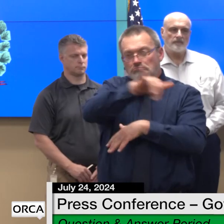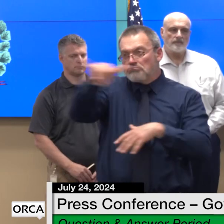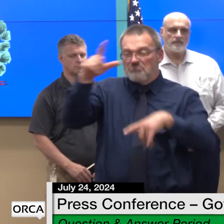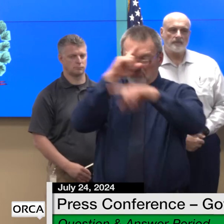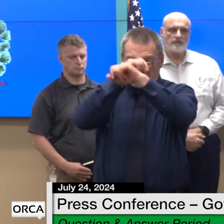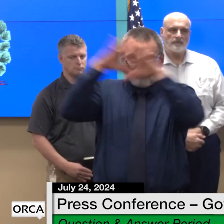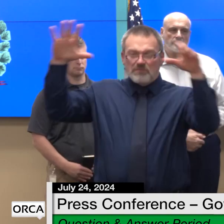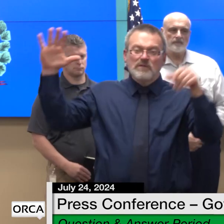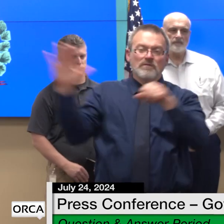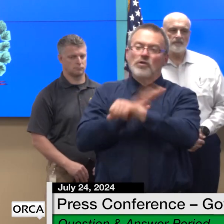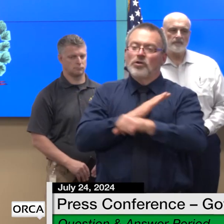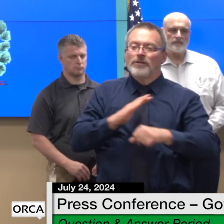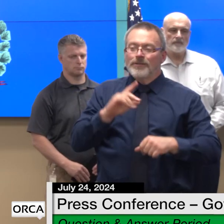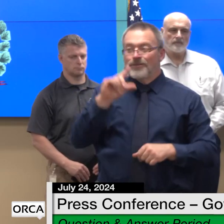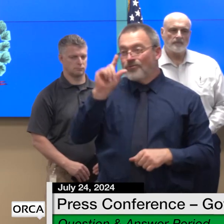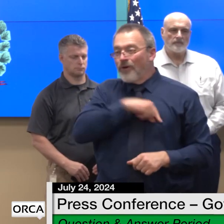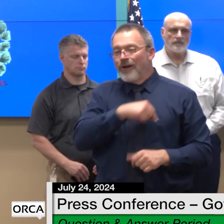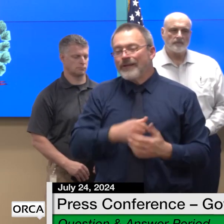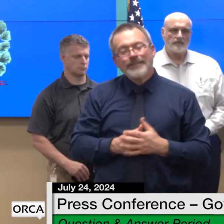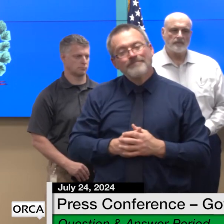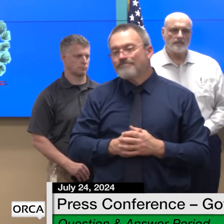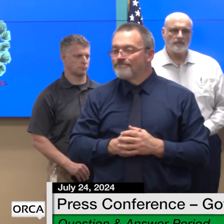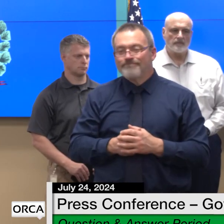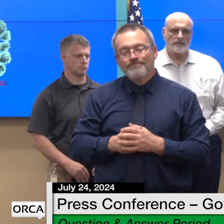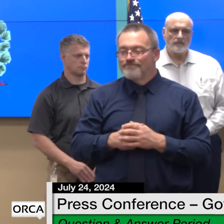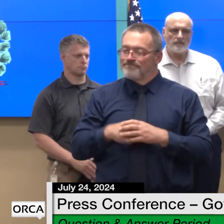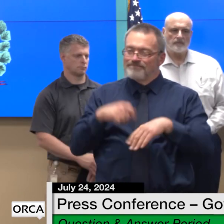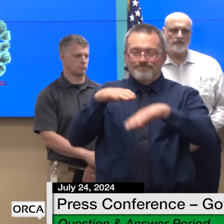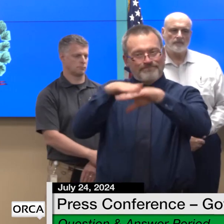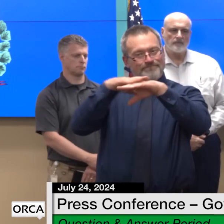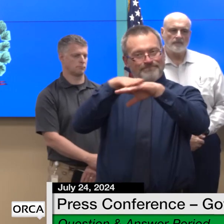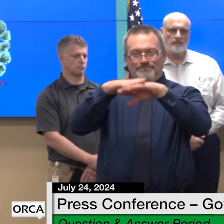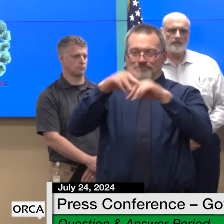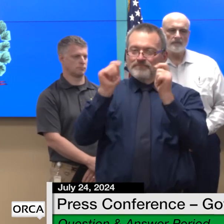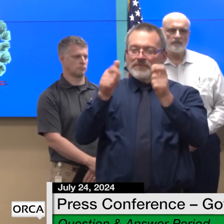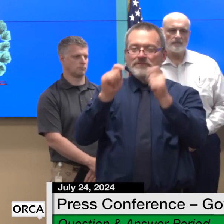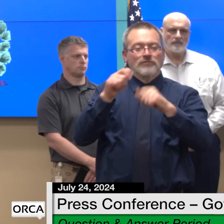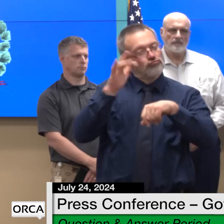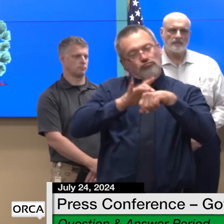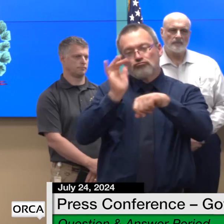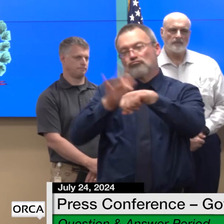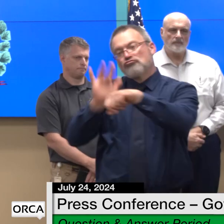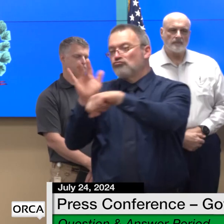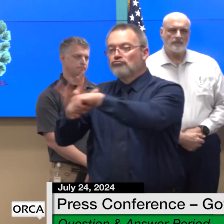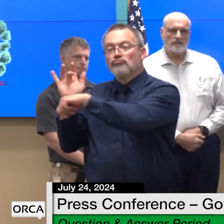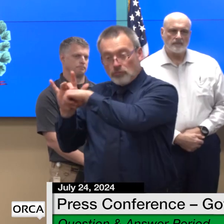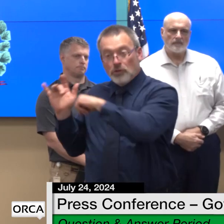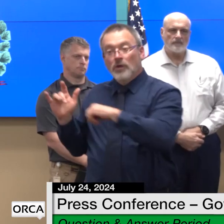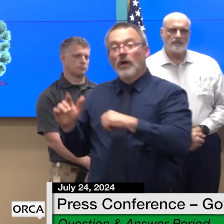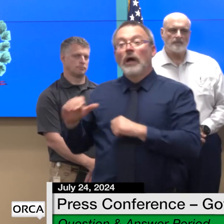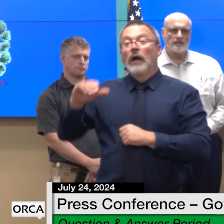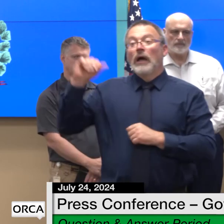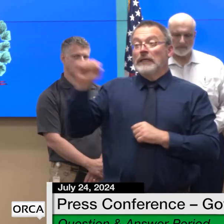So it's the preliminary damage assessment, but the Small Business Administration is here and with FEMA in the field.